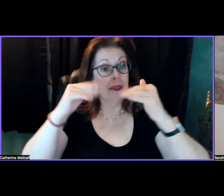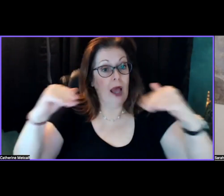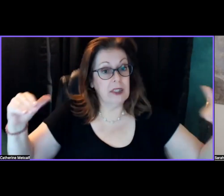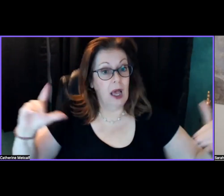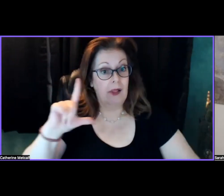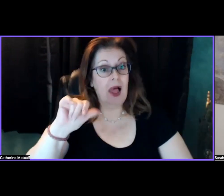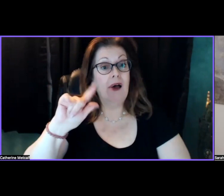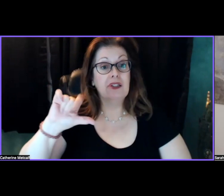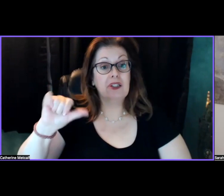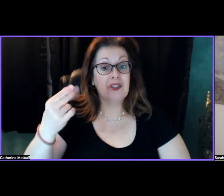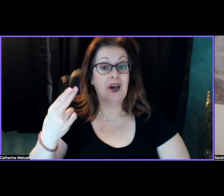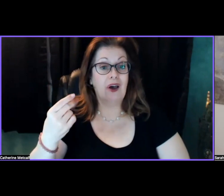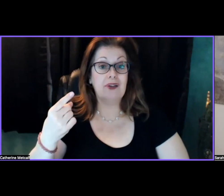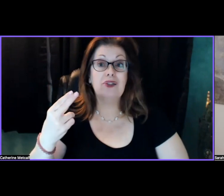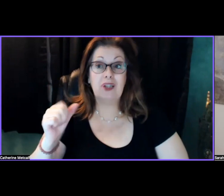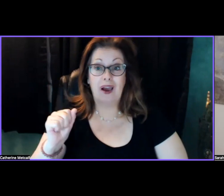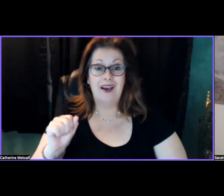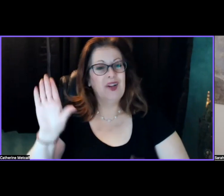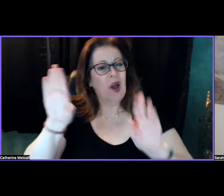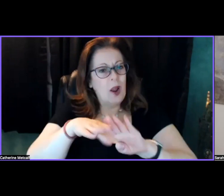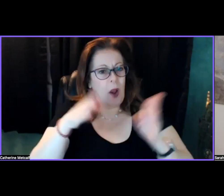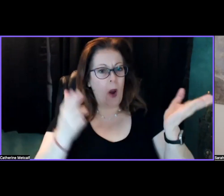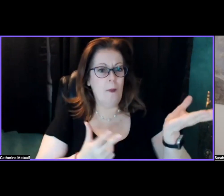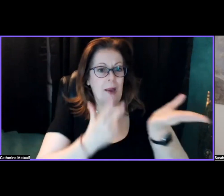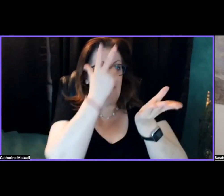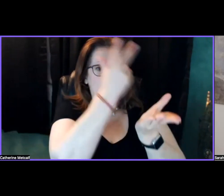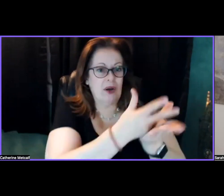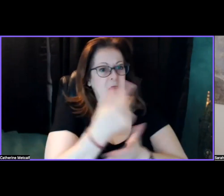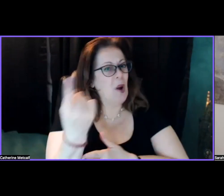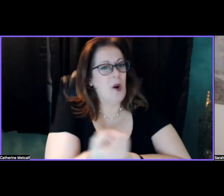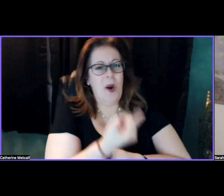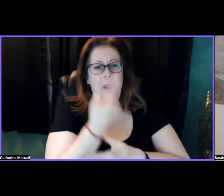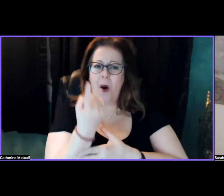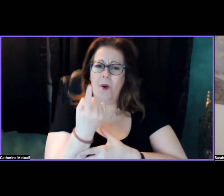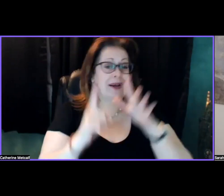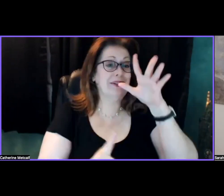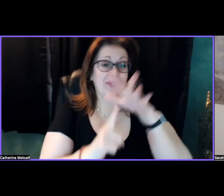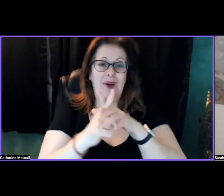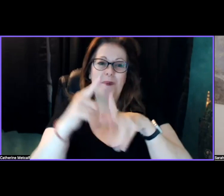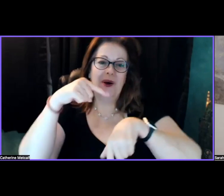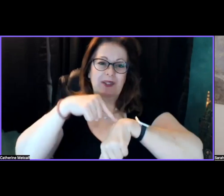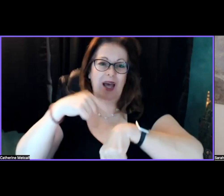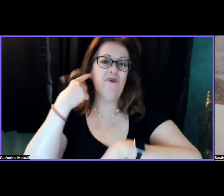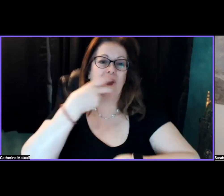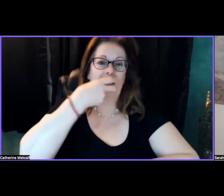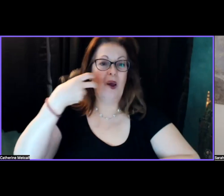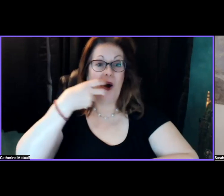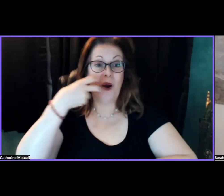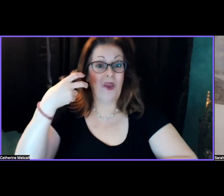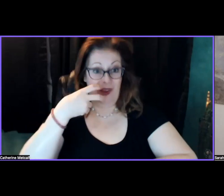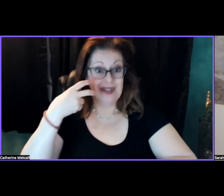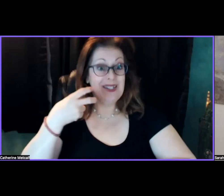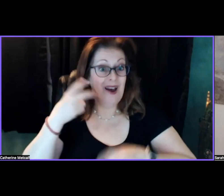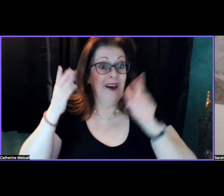on an open parking spot and making it on time to the orthodontist. On the road to the